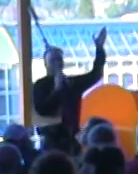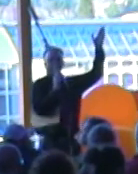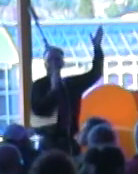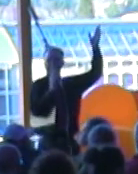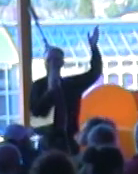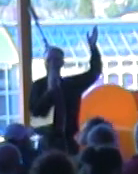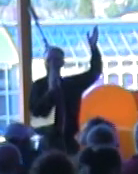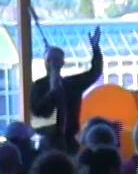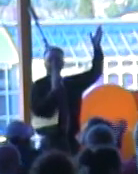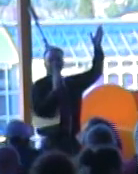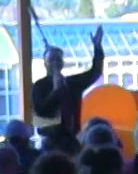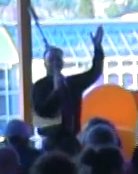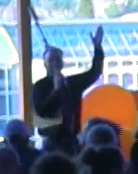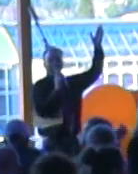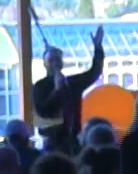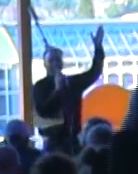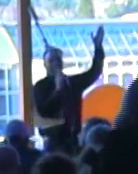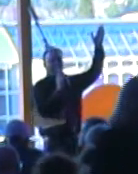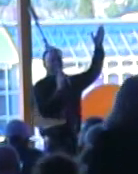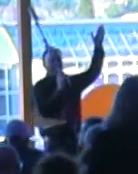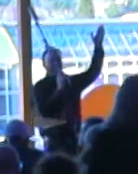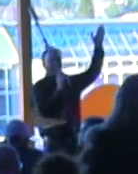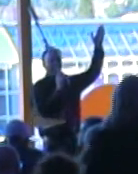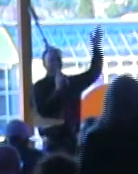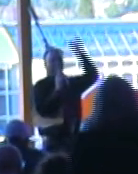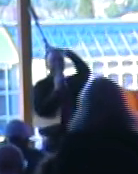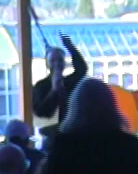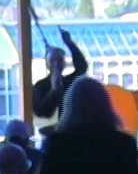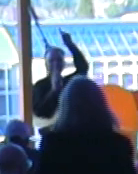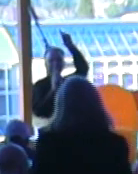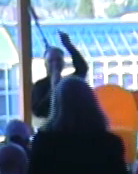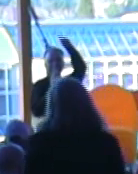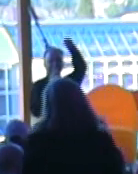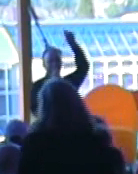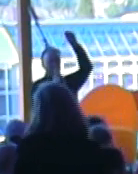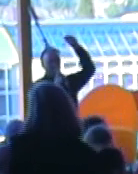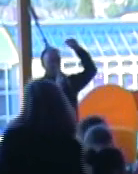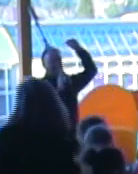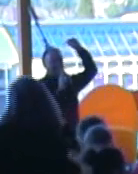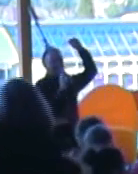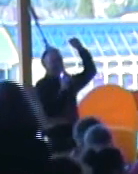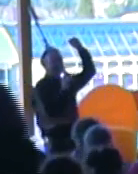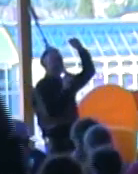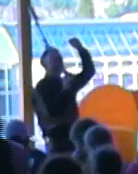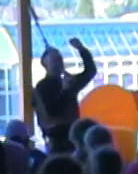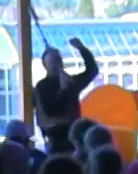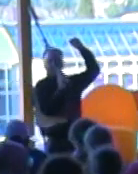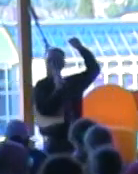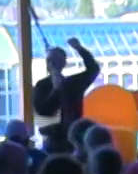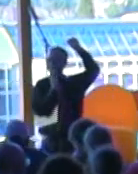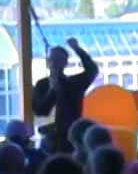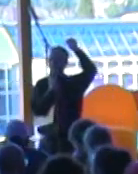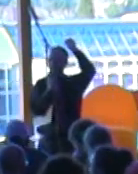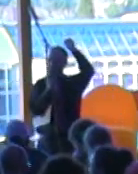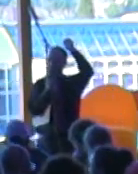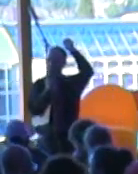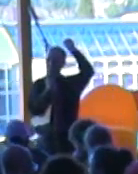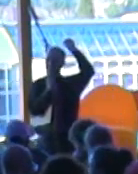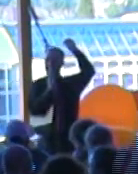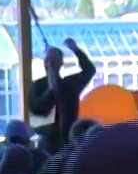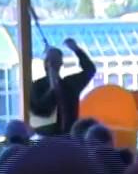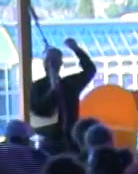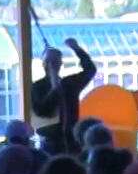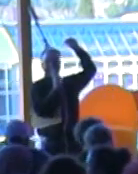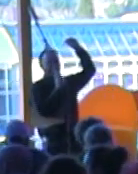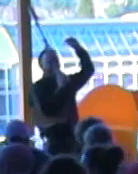Pittman coming up. We have Darcy, maybe Carrie Bruce is coming up. Ruth